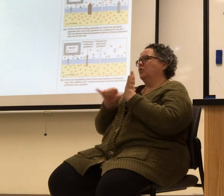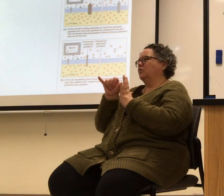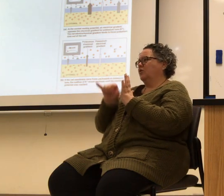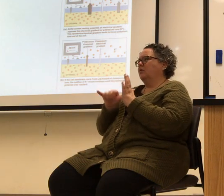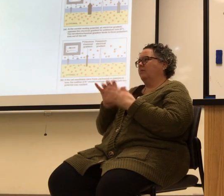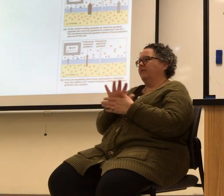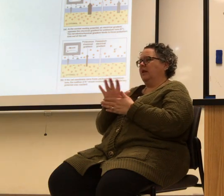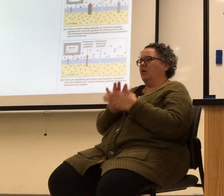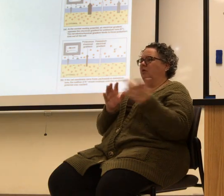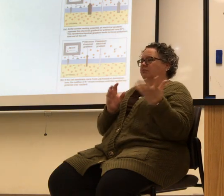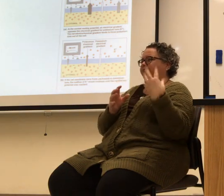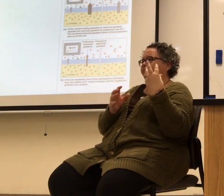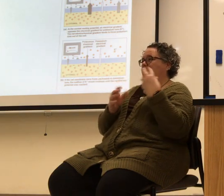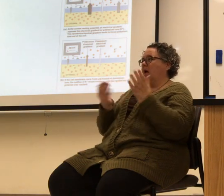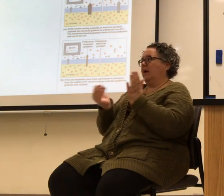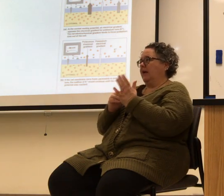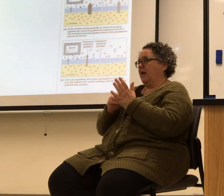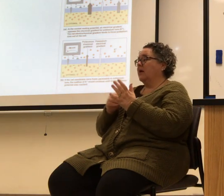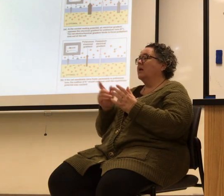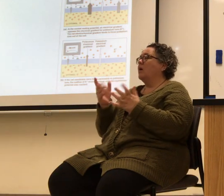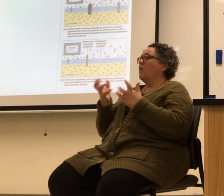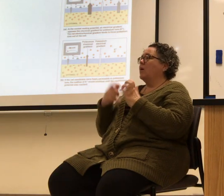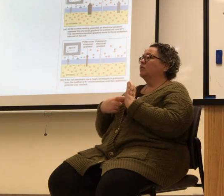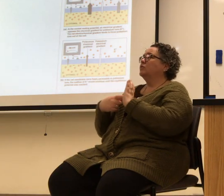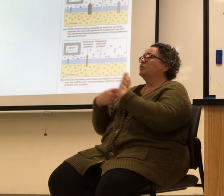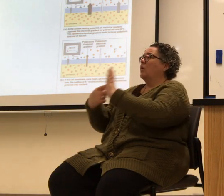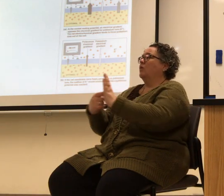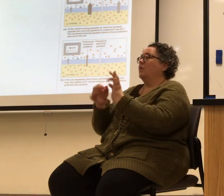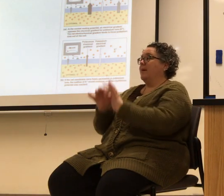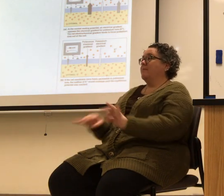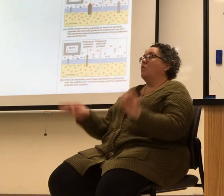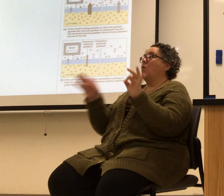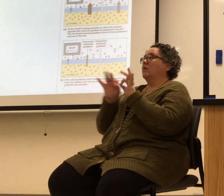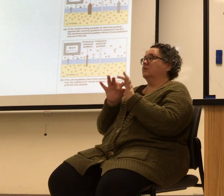again, they want to show you the importance of this